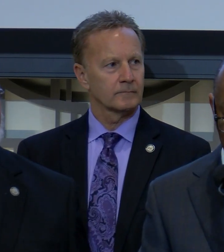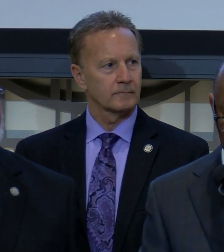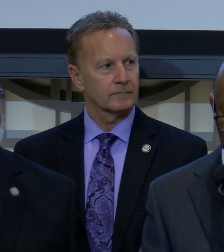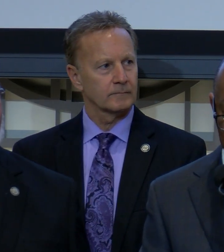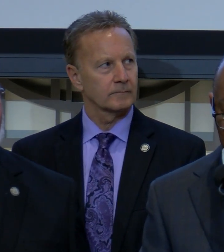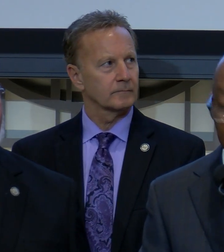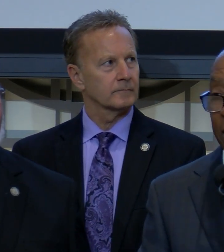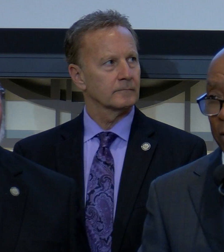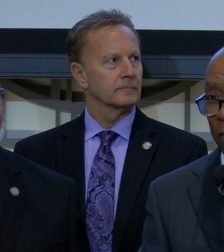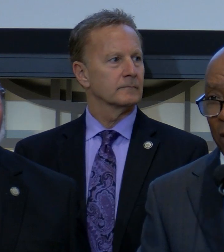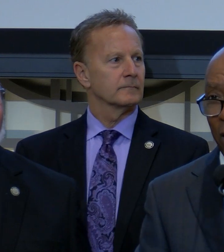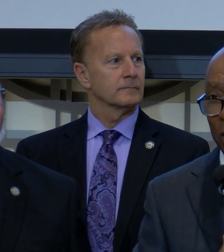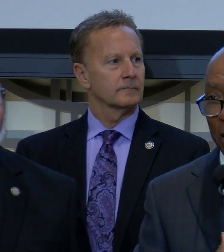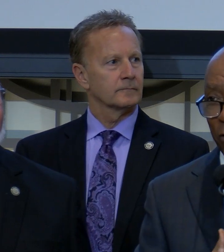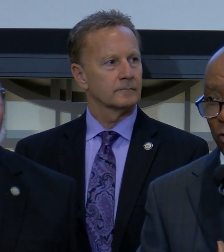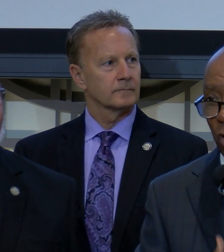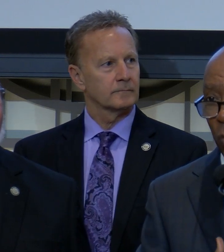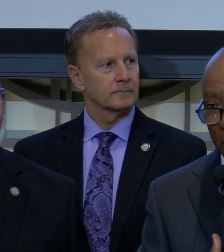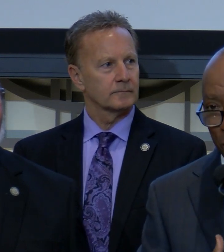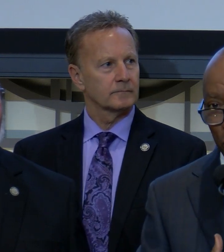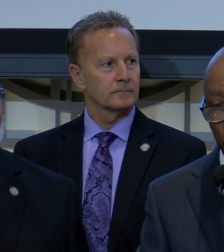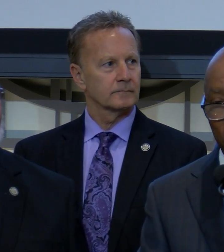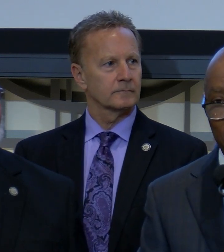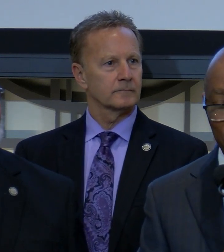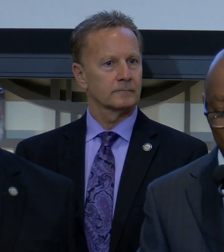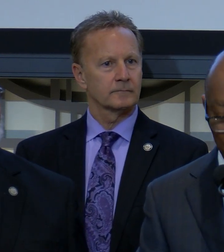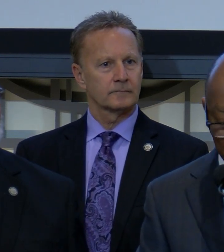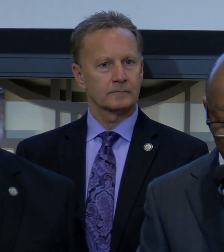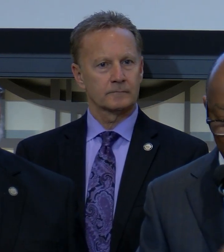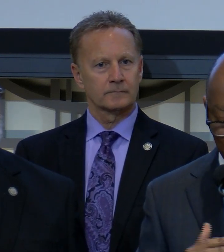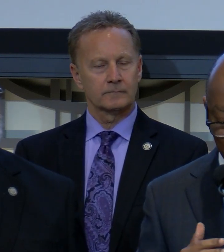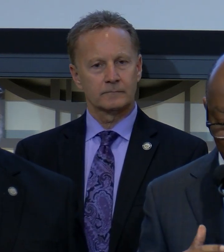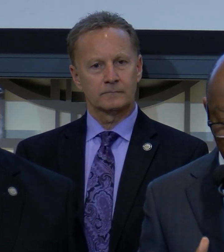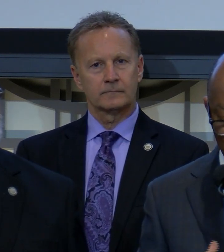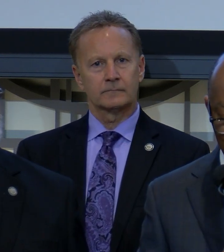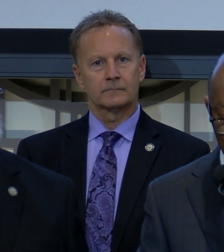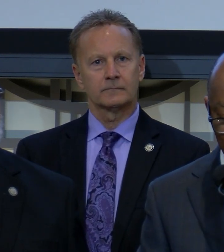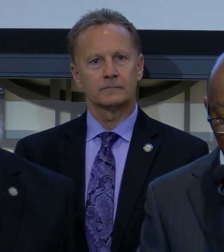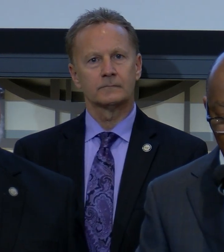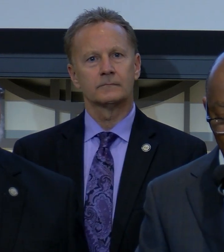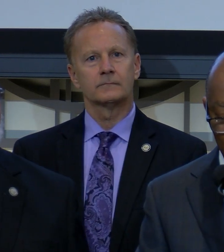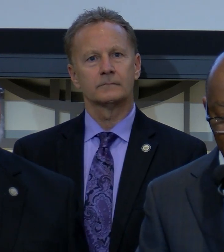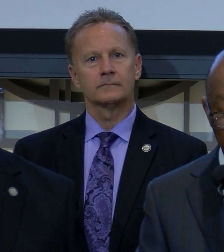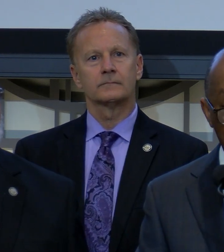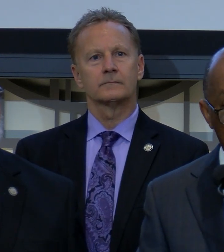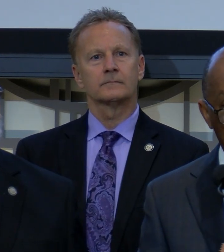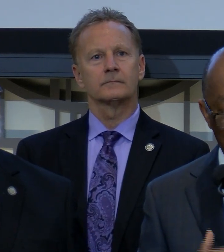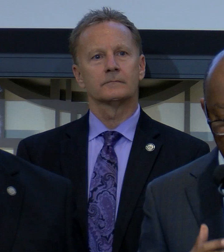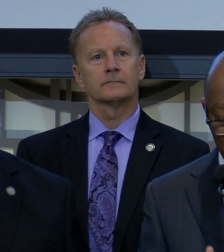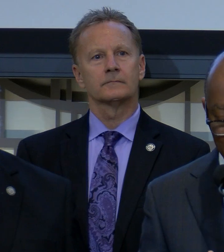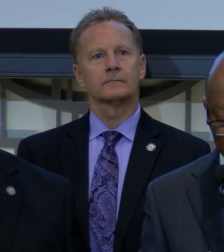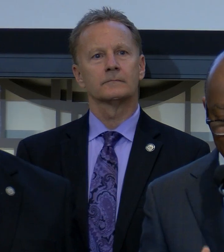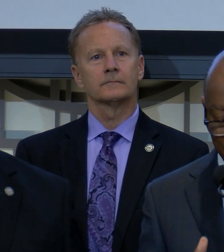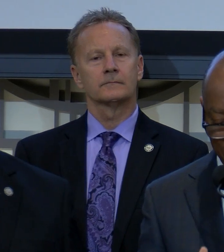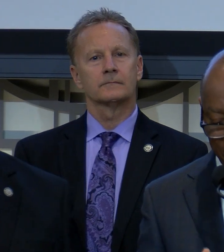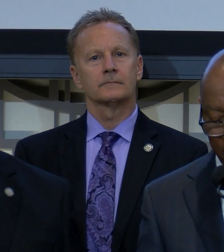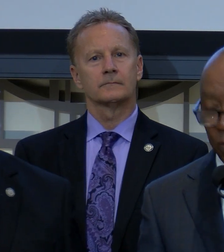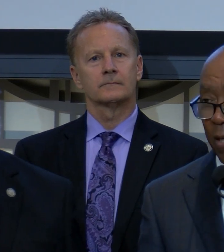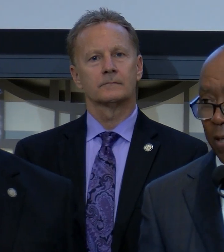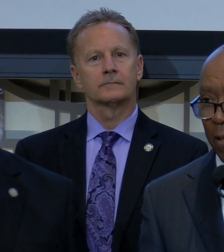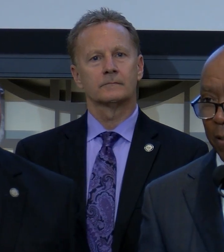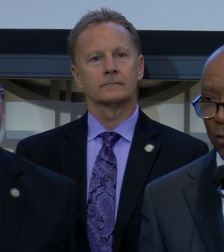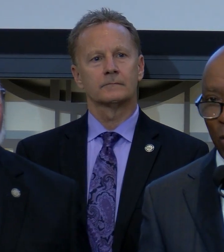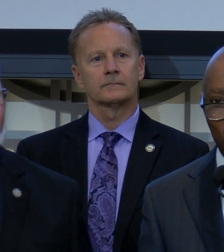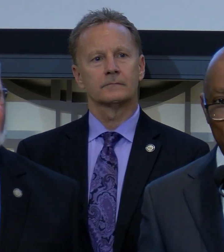want to emphasize is that there is no issue. There is no issue. There is no problem with the food supply